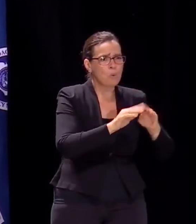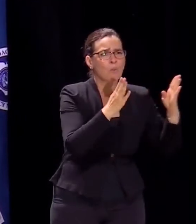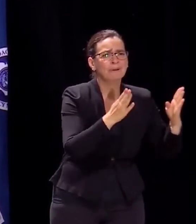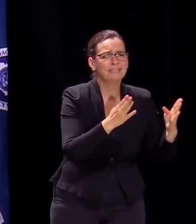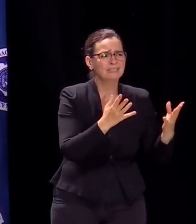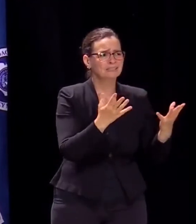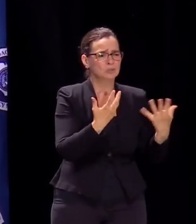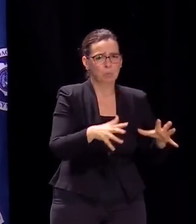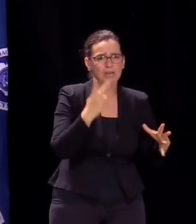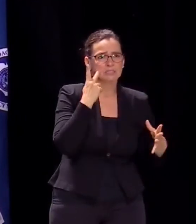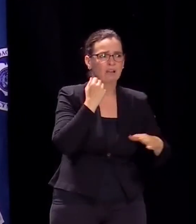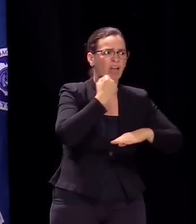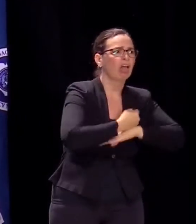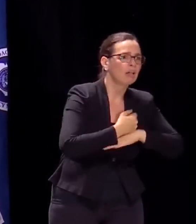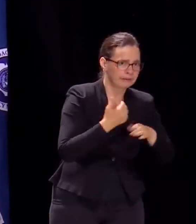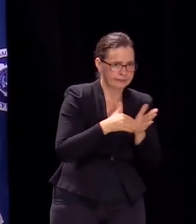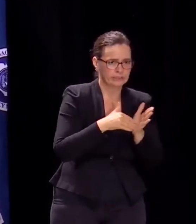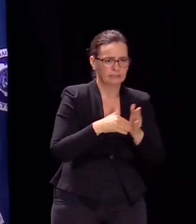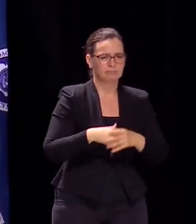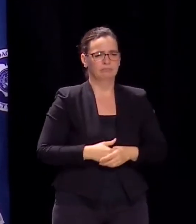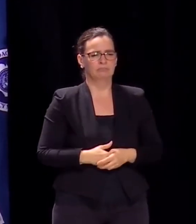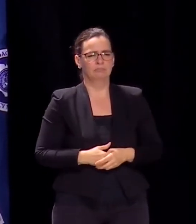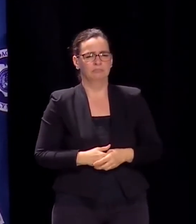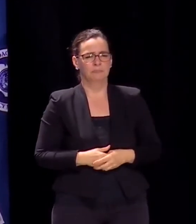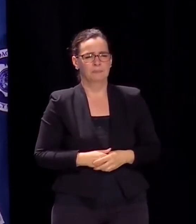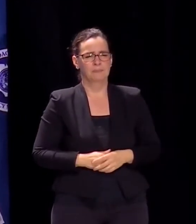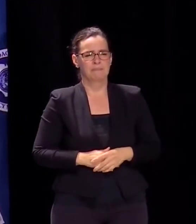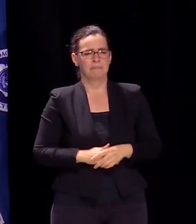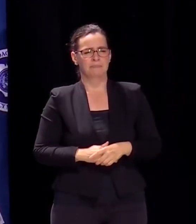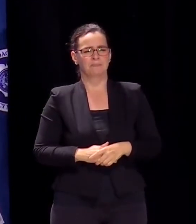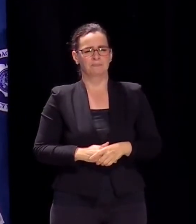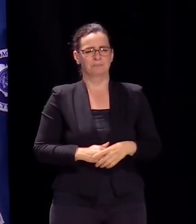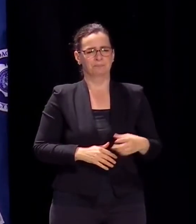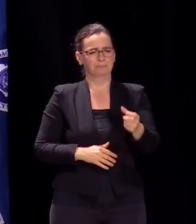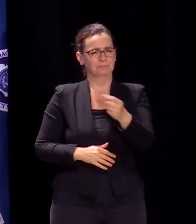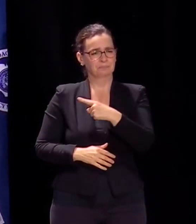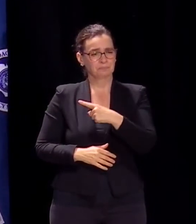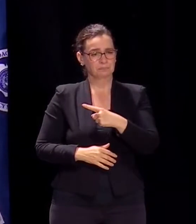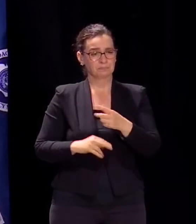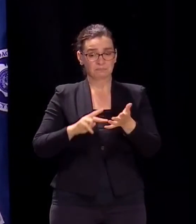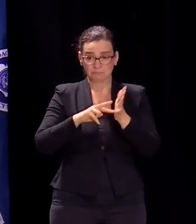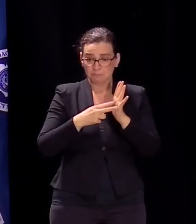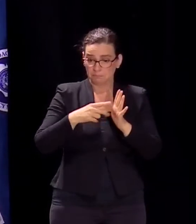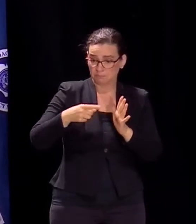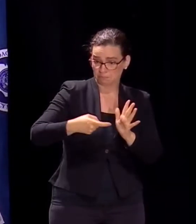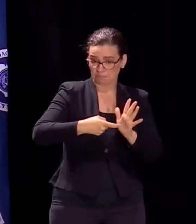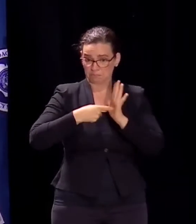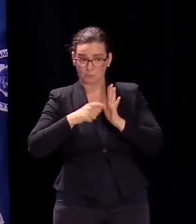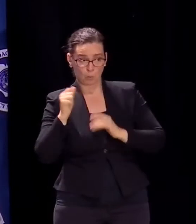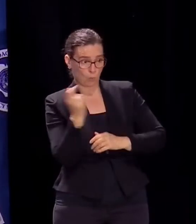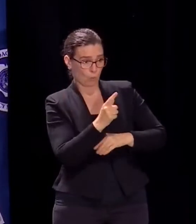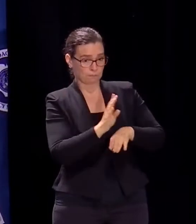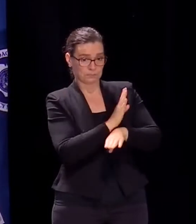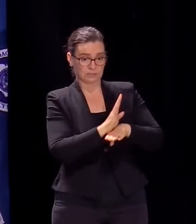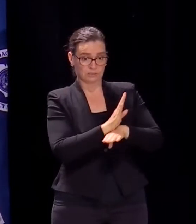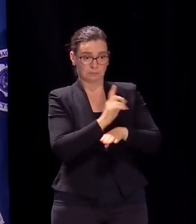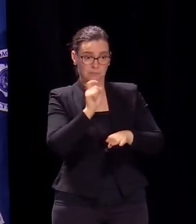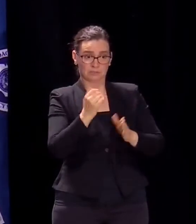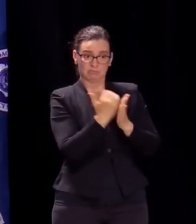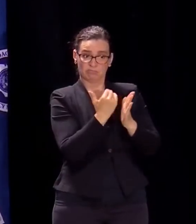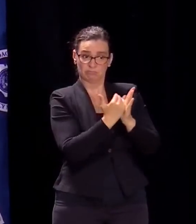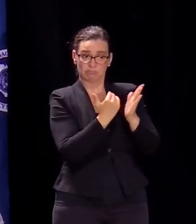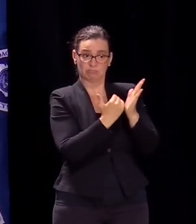But specifically, is it every business in Onondaga County? Yeah, if you have a positive case, Channel 9, the